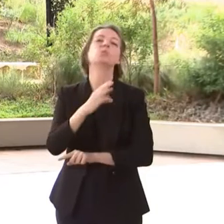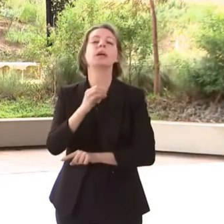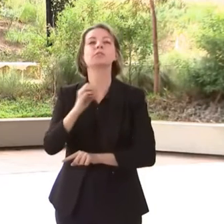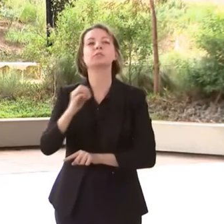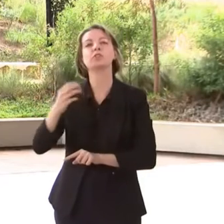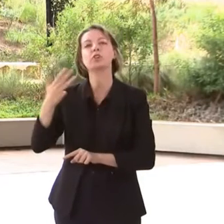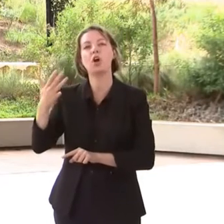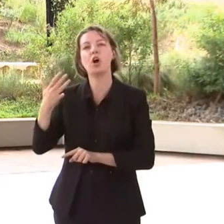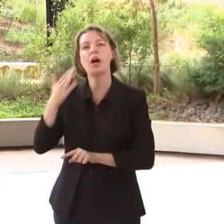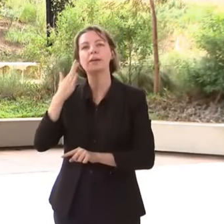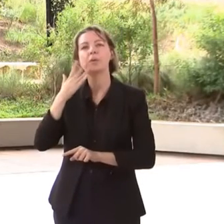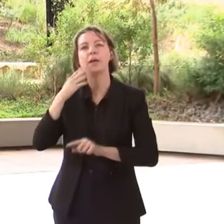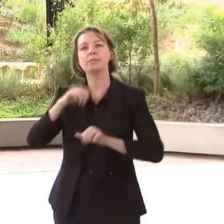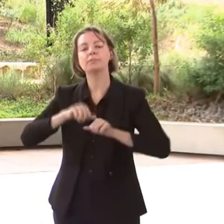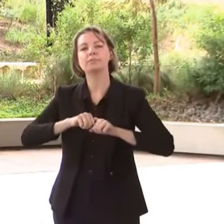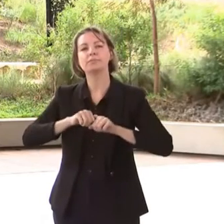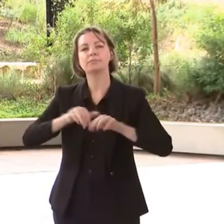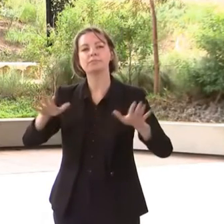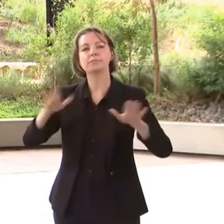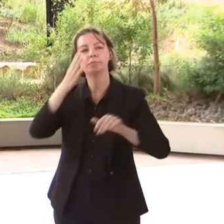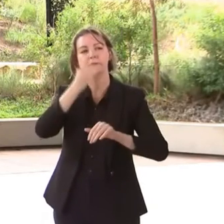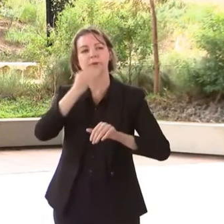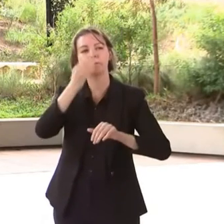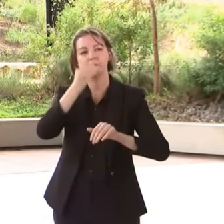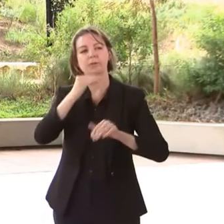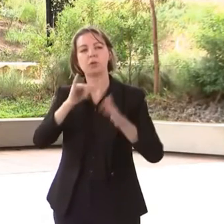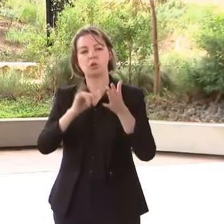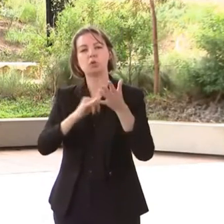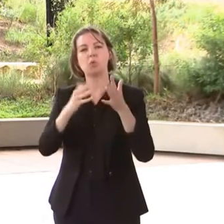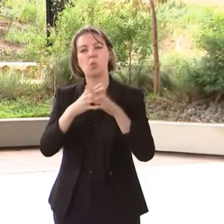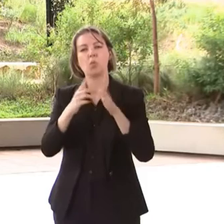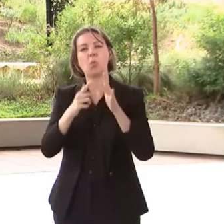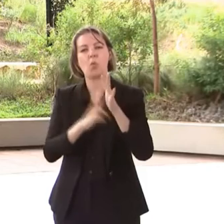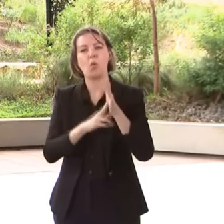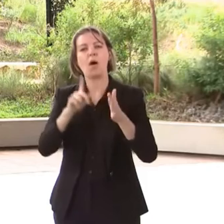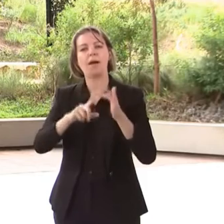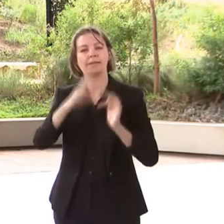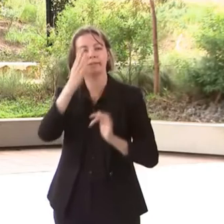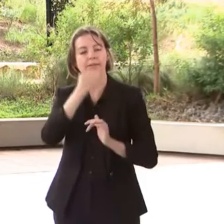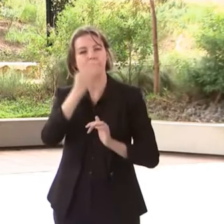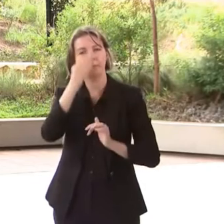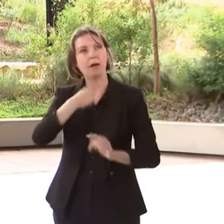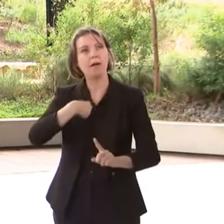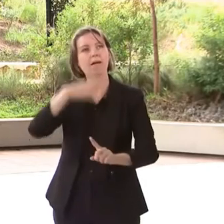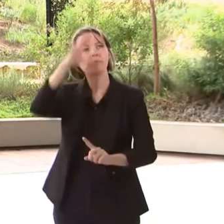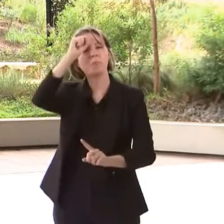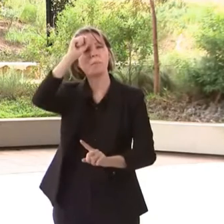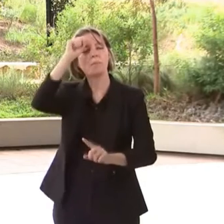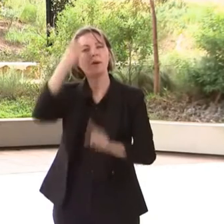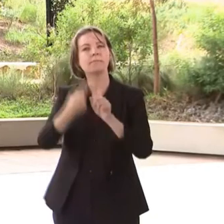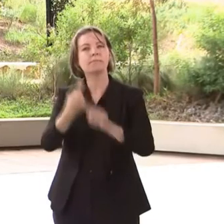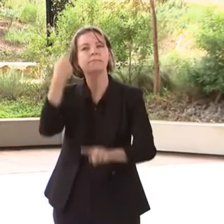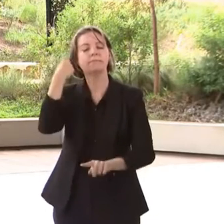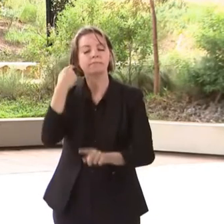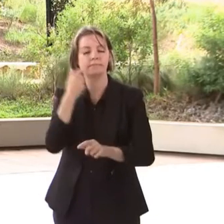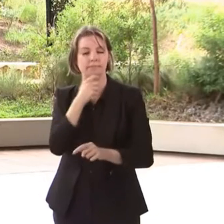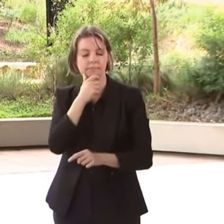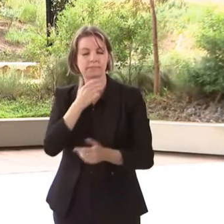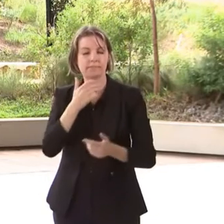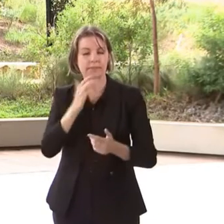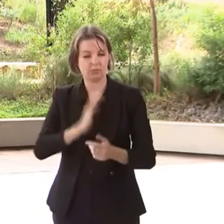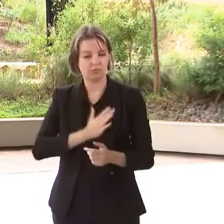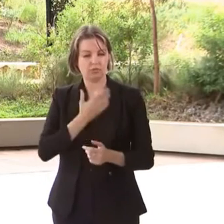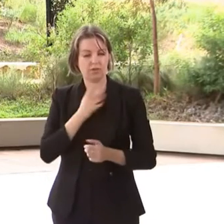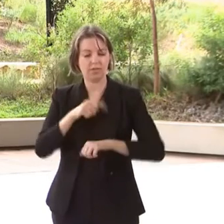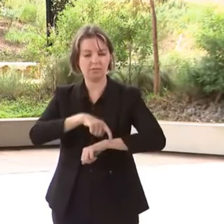the pandemic, I remember that quite vividly, and I think what was really interesting in